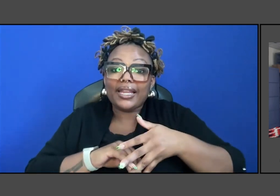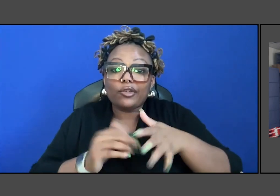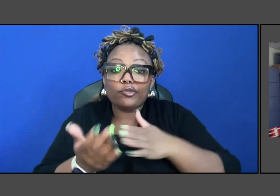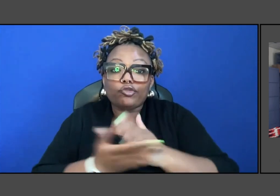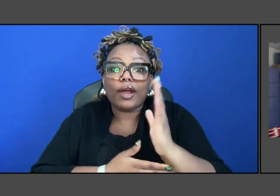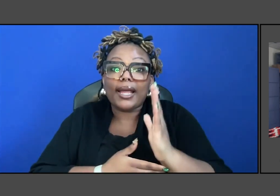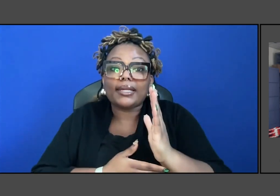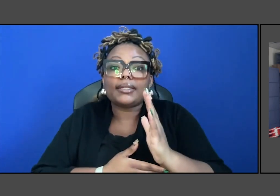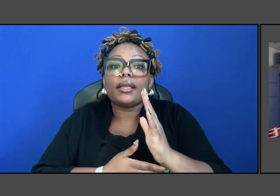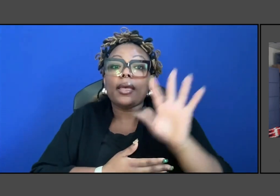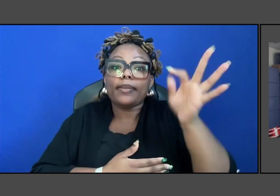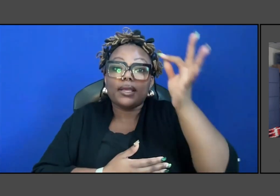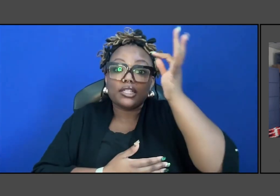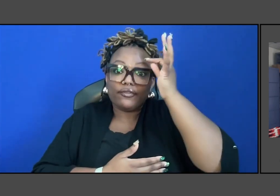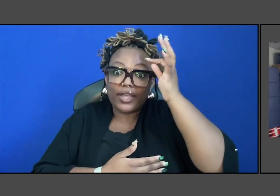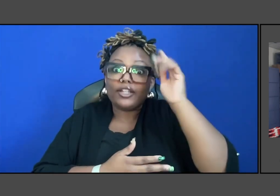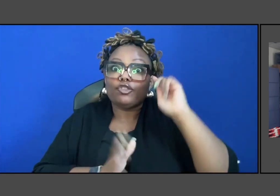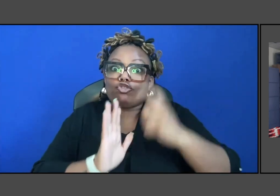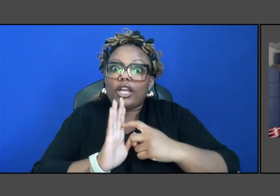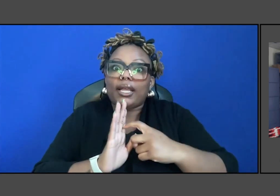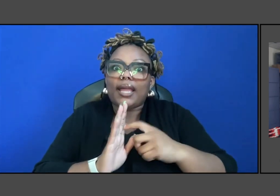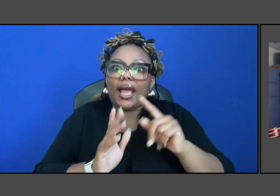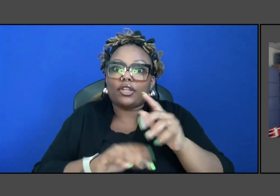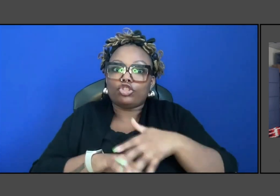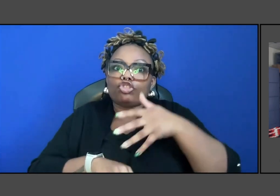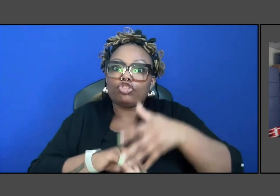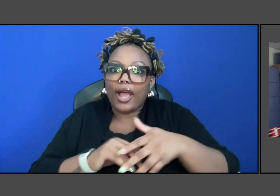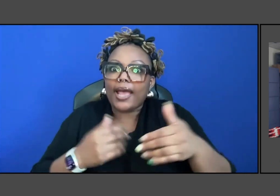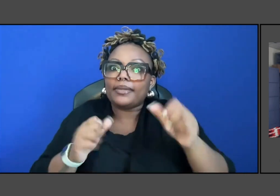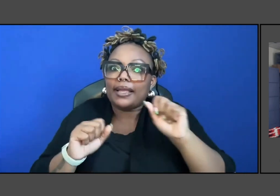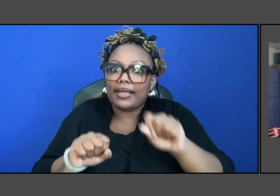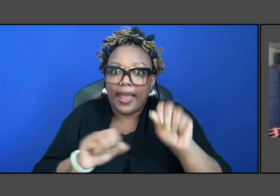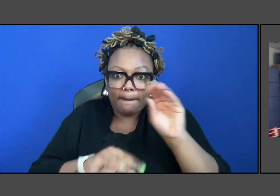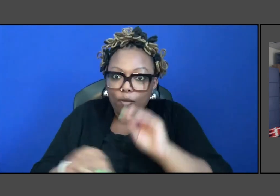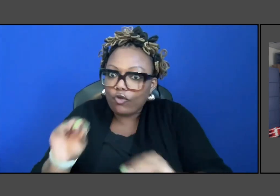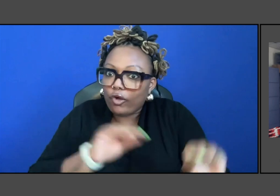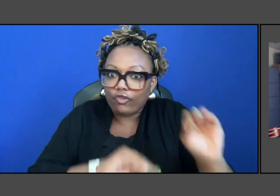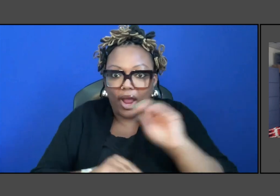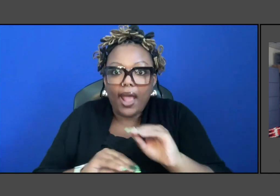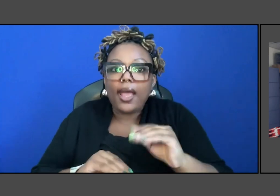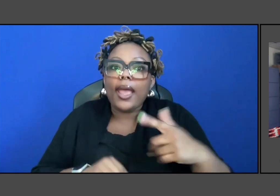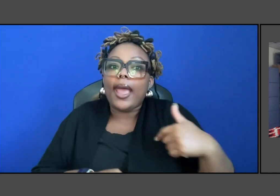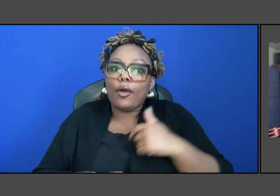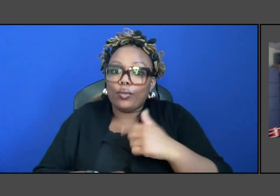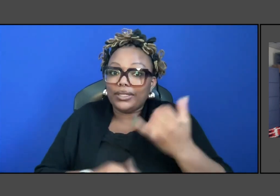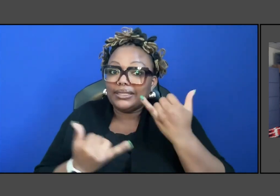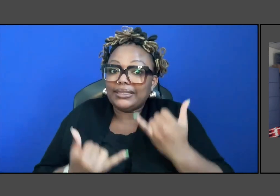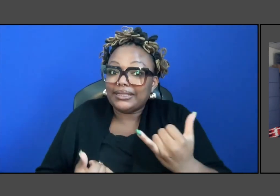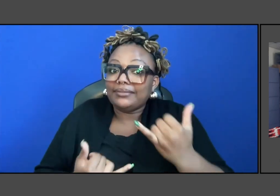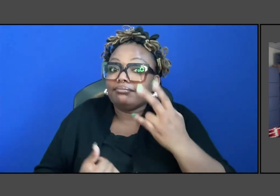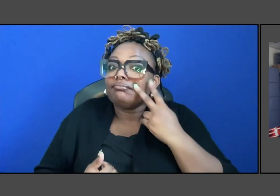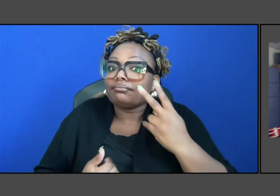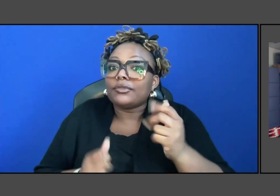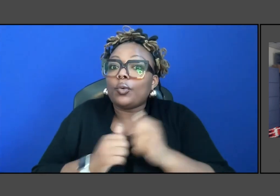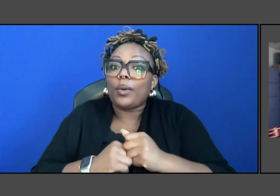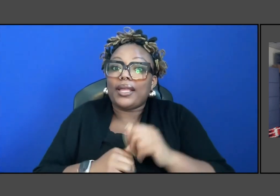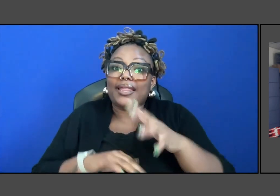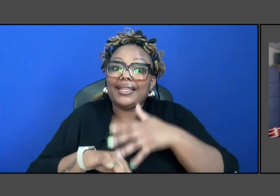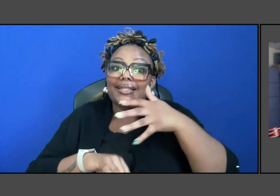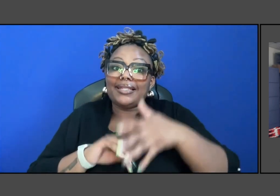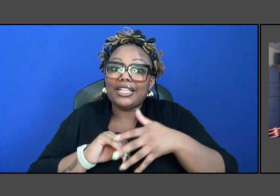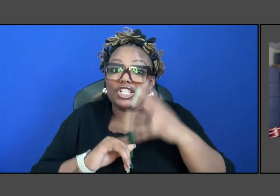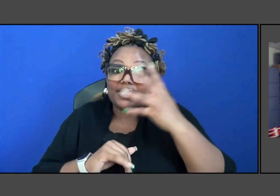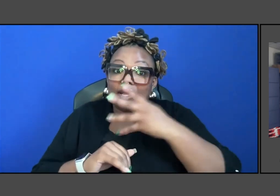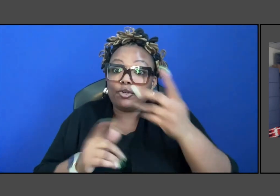have crossing rights, rights of mobility and passage, which we're seeing now with indigenous migrants that are coming through, the importance of